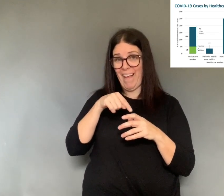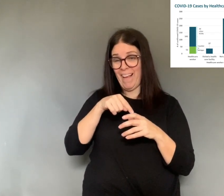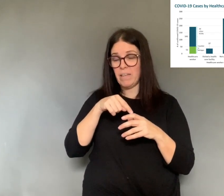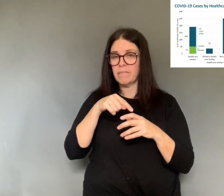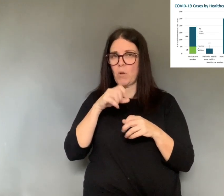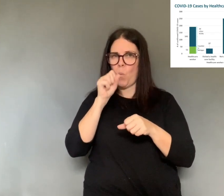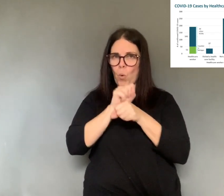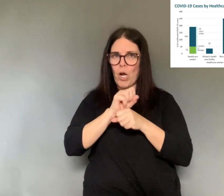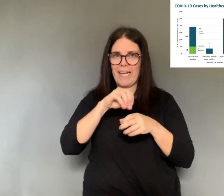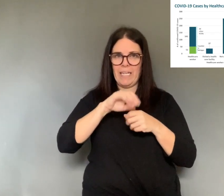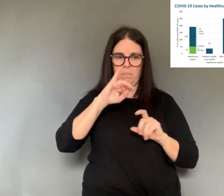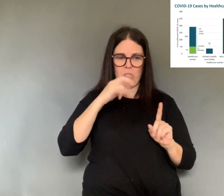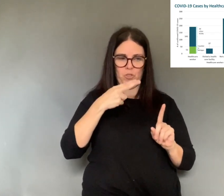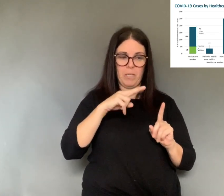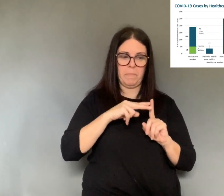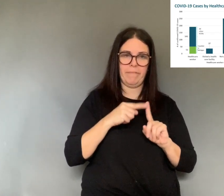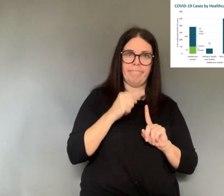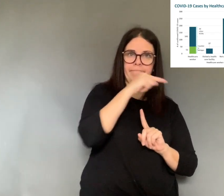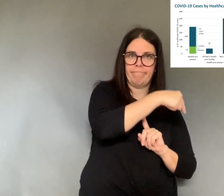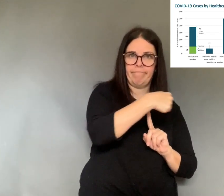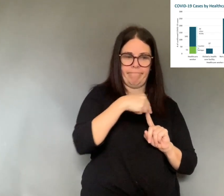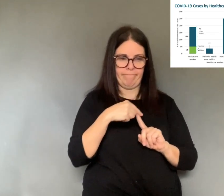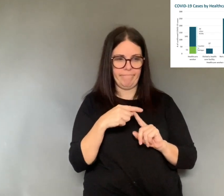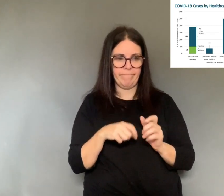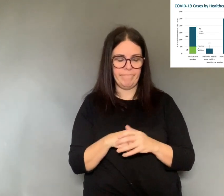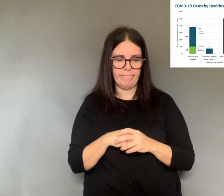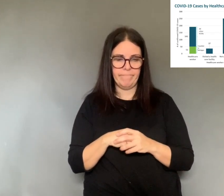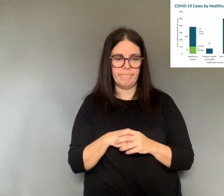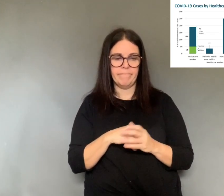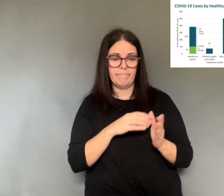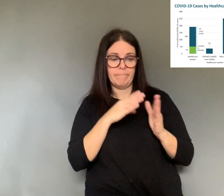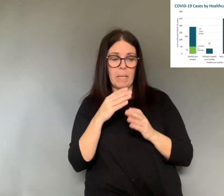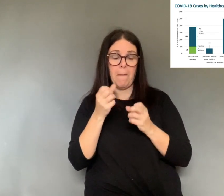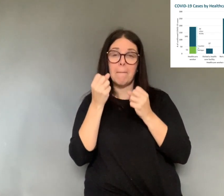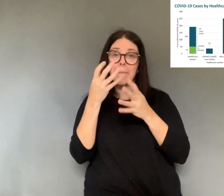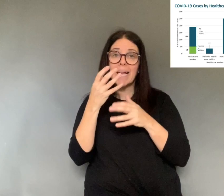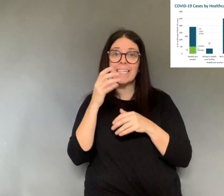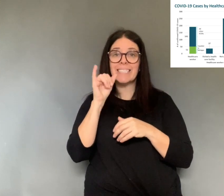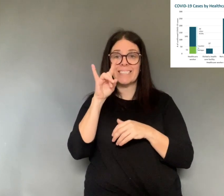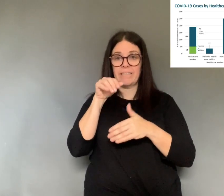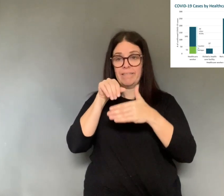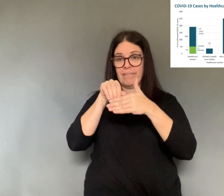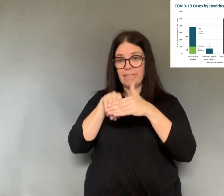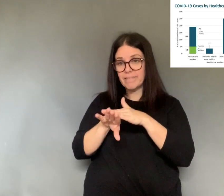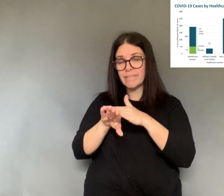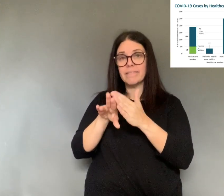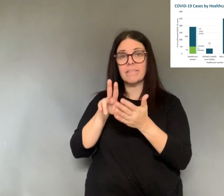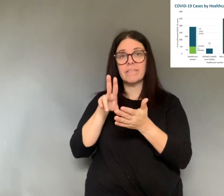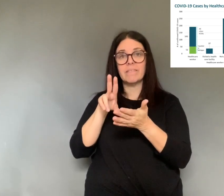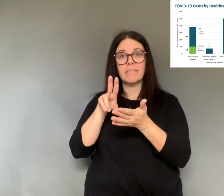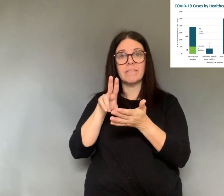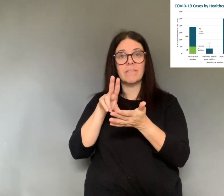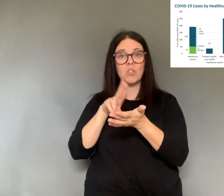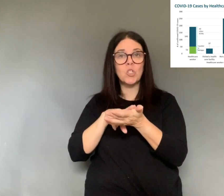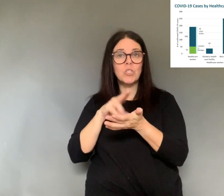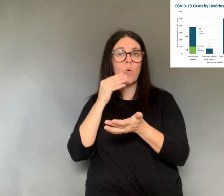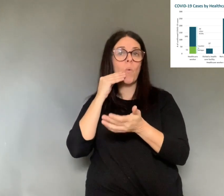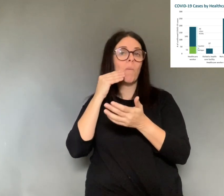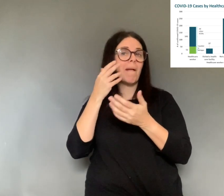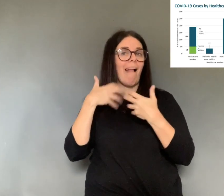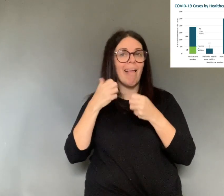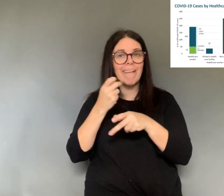of the cases visited a healthcare facility before they got infected, and this highlights the importance of following the infection prevention and control